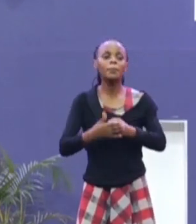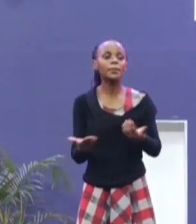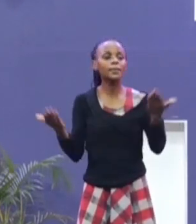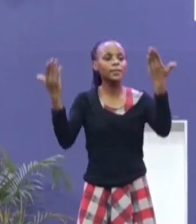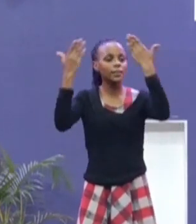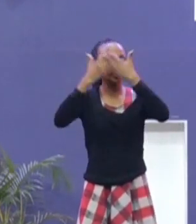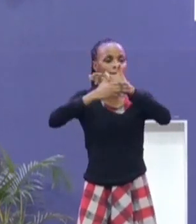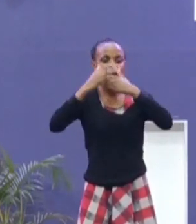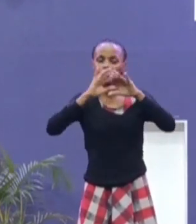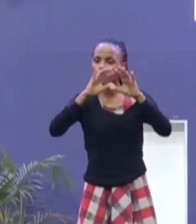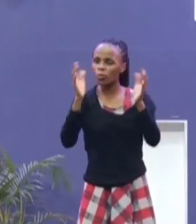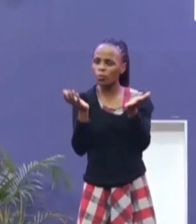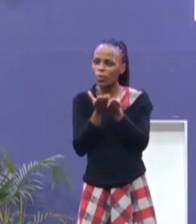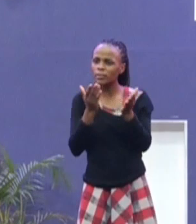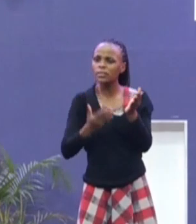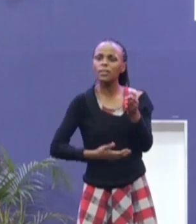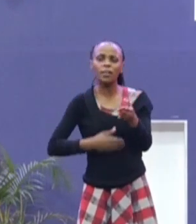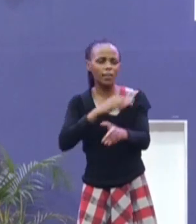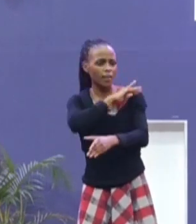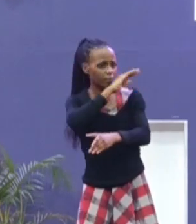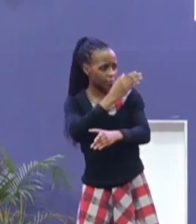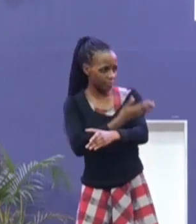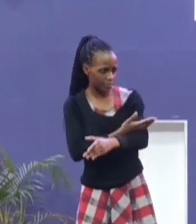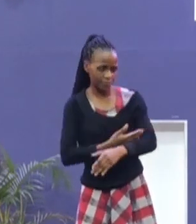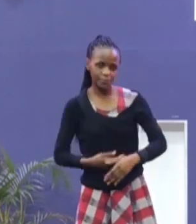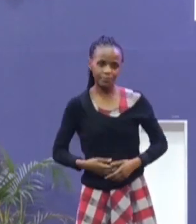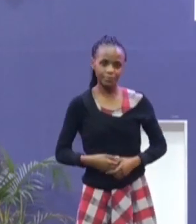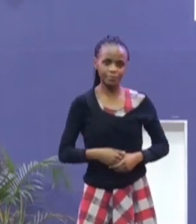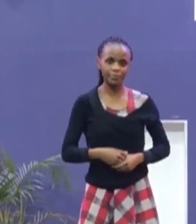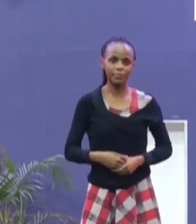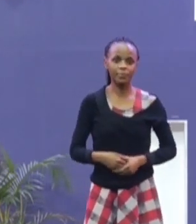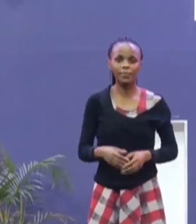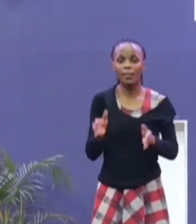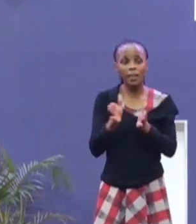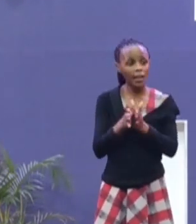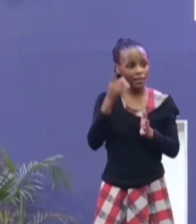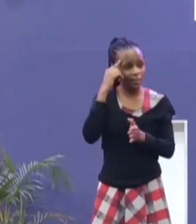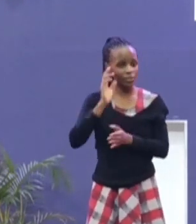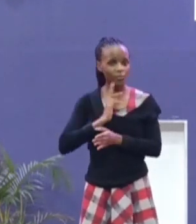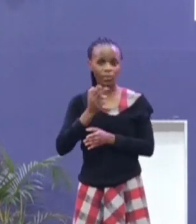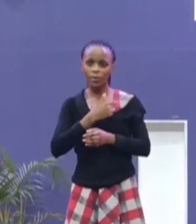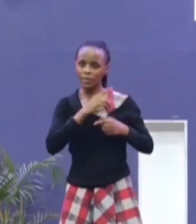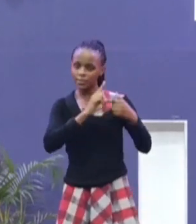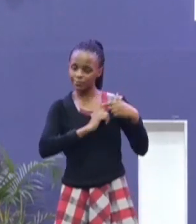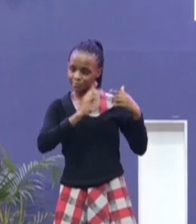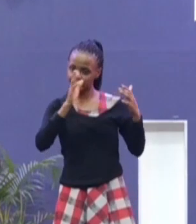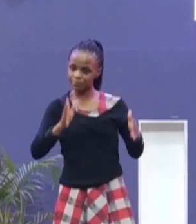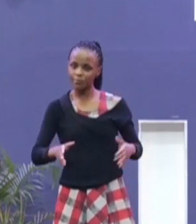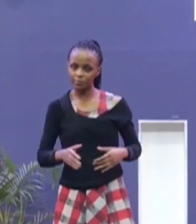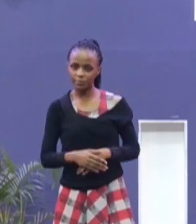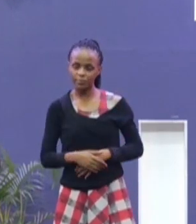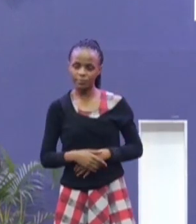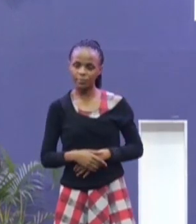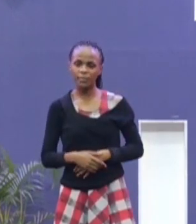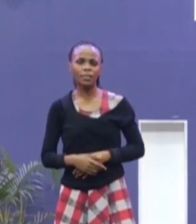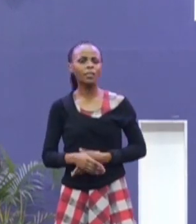strength. Okuleetera ensi ekizikiza okuba n'amaanyi. And for us believers. Era naffe abakkiriza. At